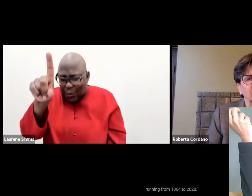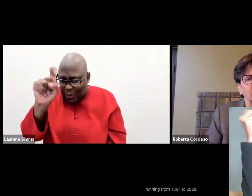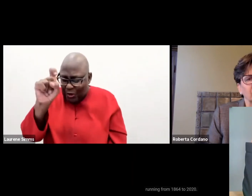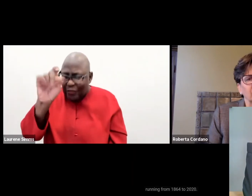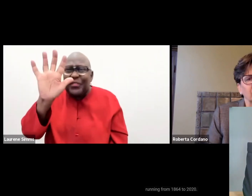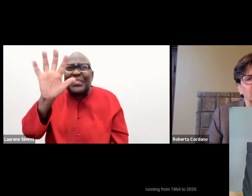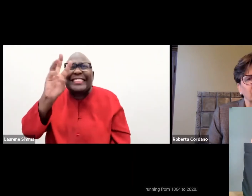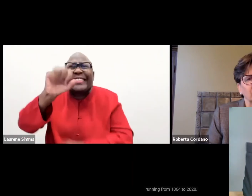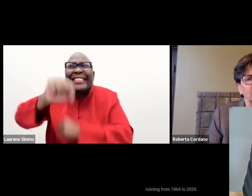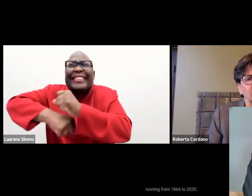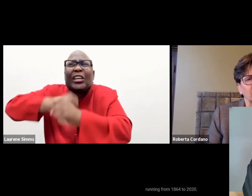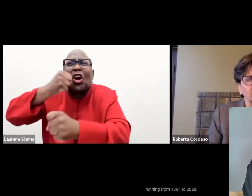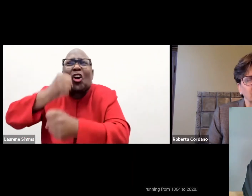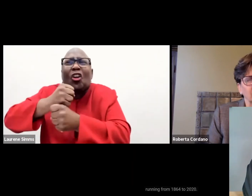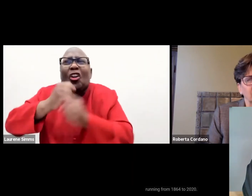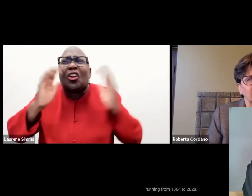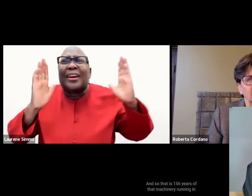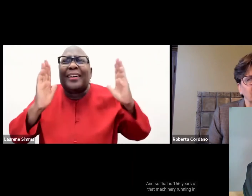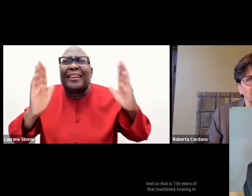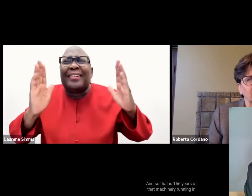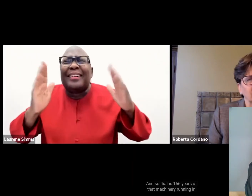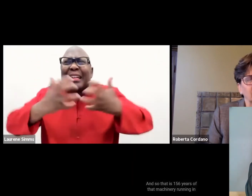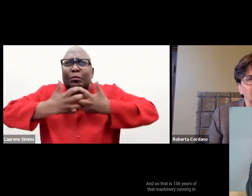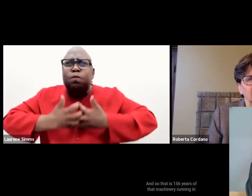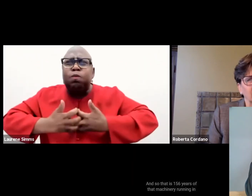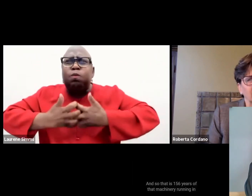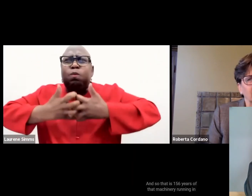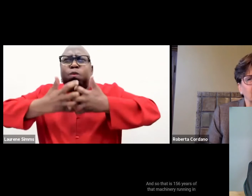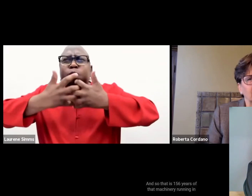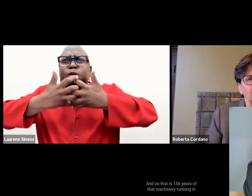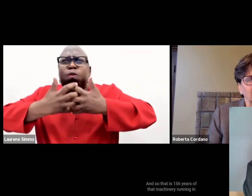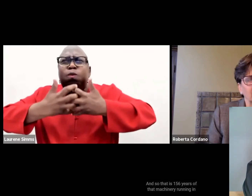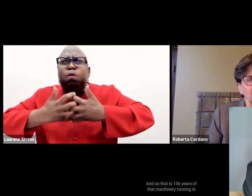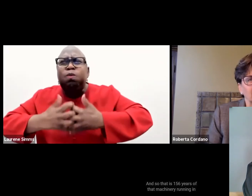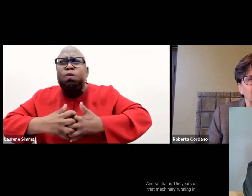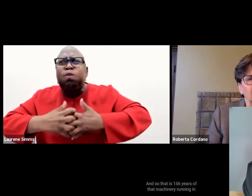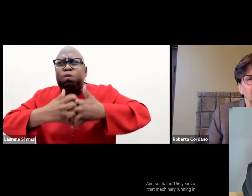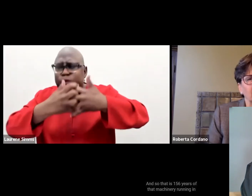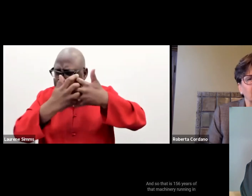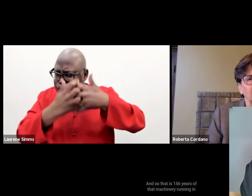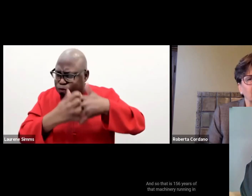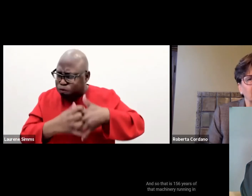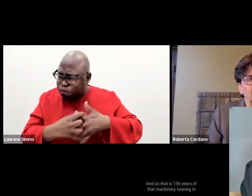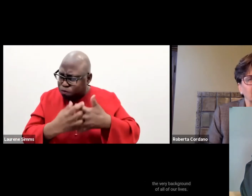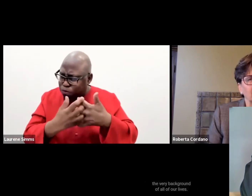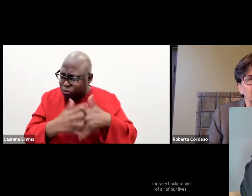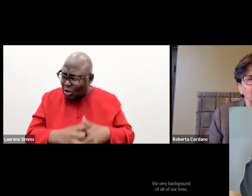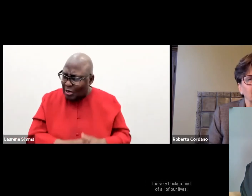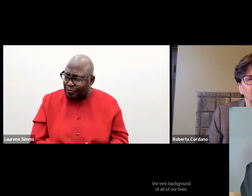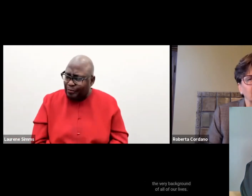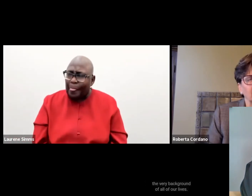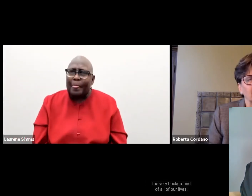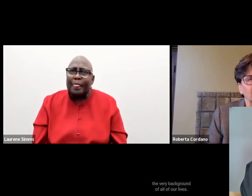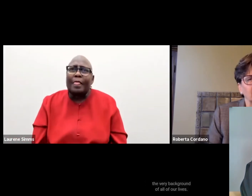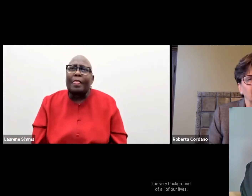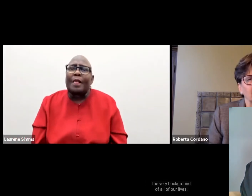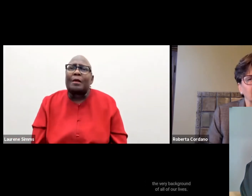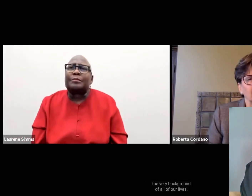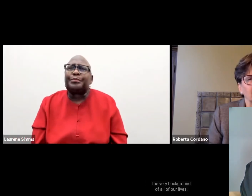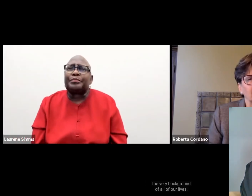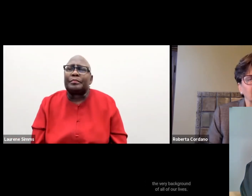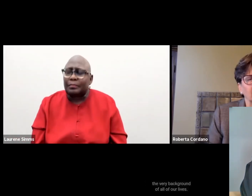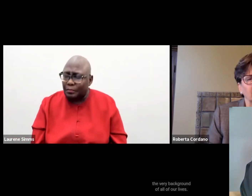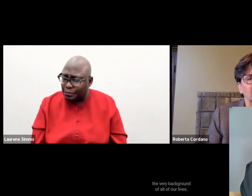1984 until now, 64 till now, 2020, there's been a lot of changes. So that's 156 years